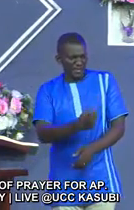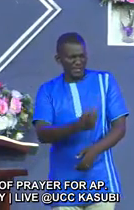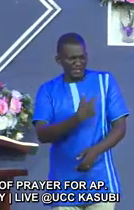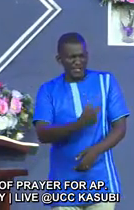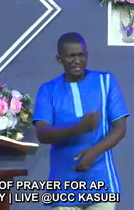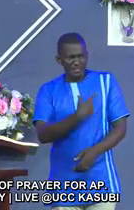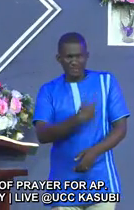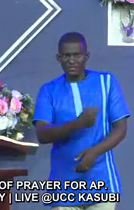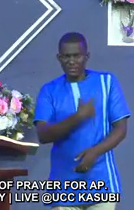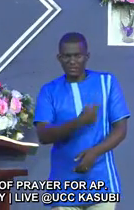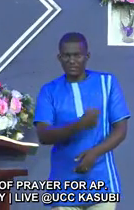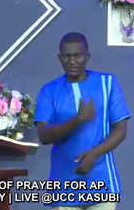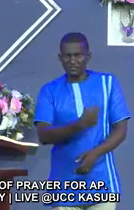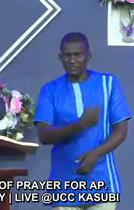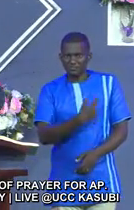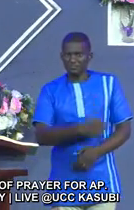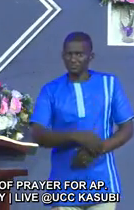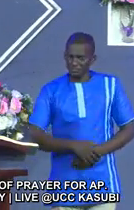Because the medication I was